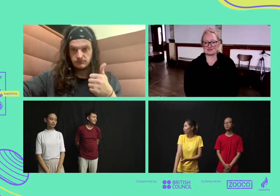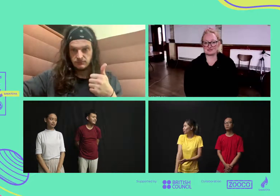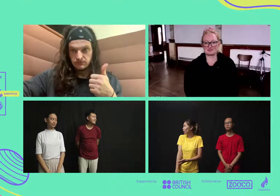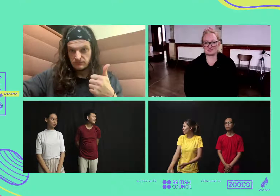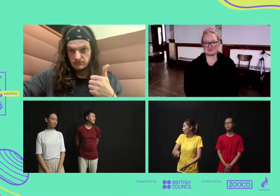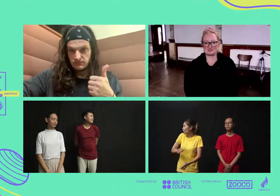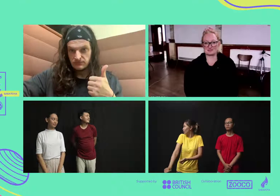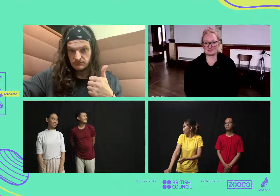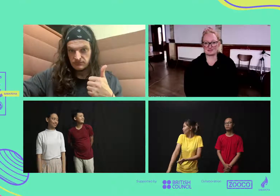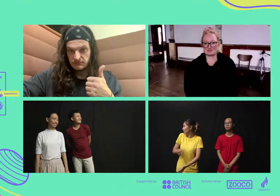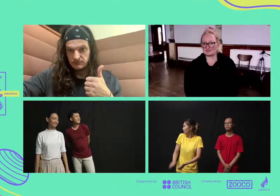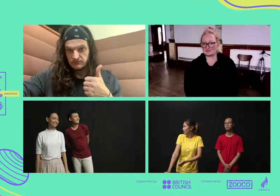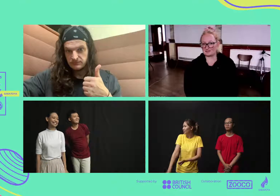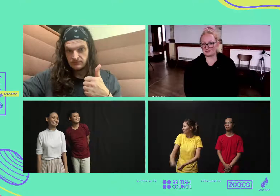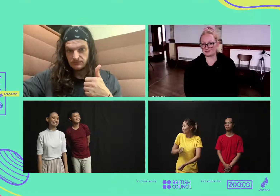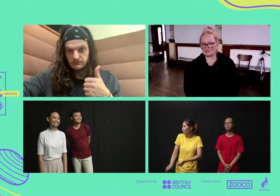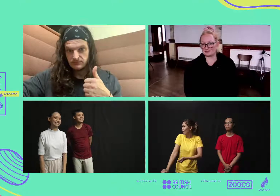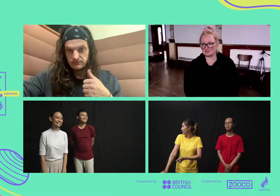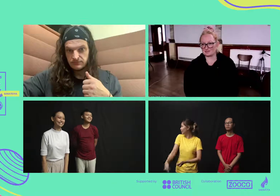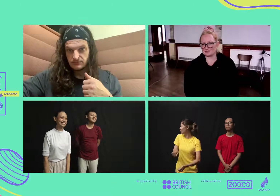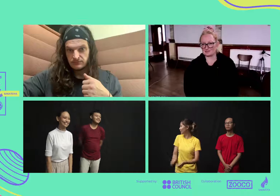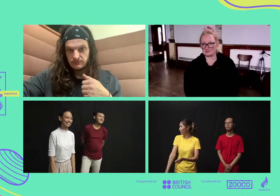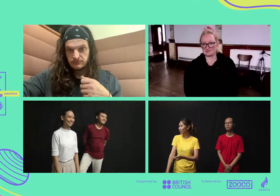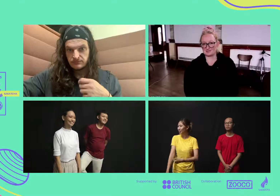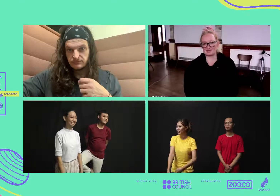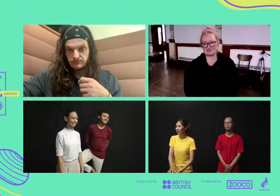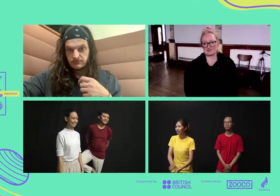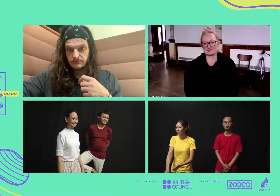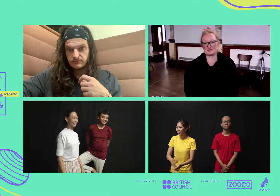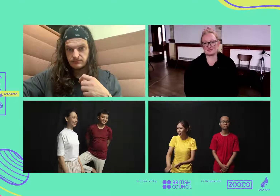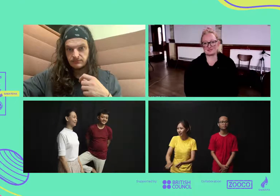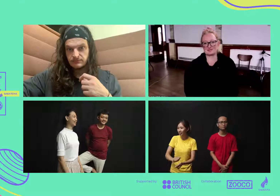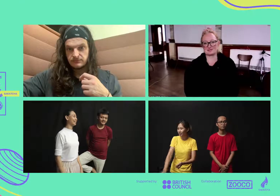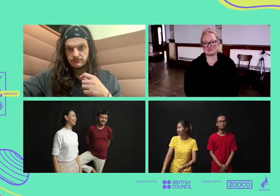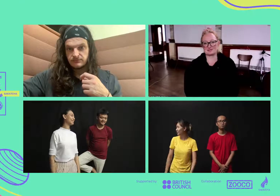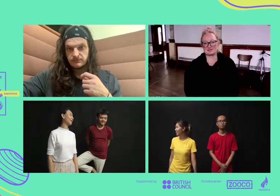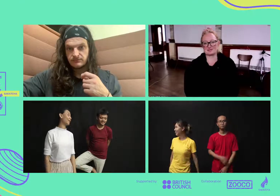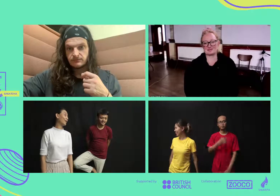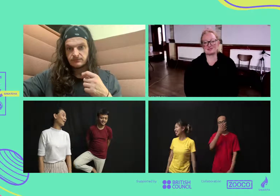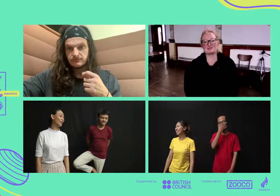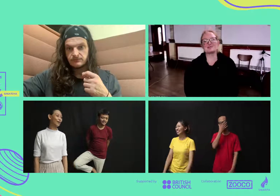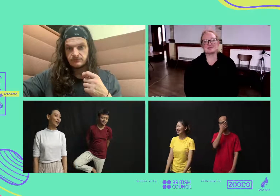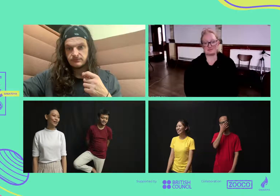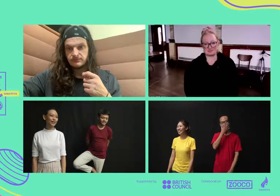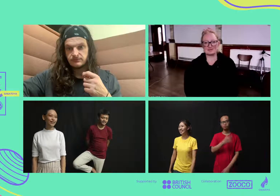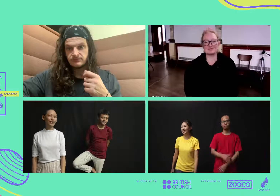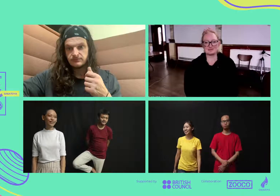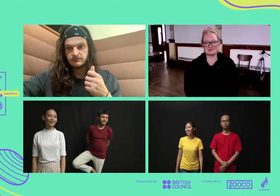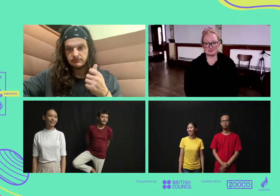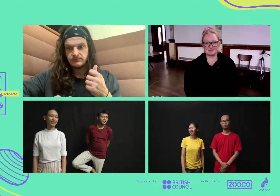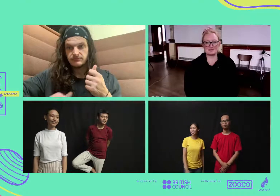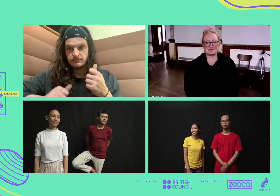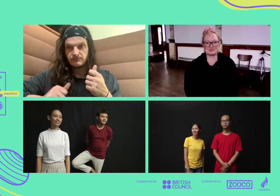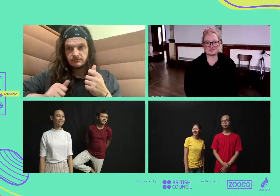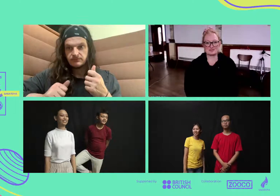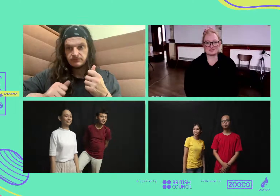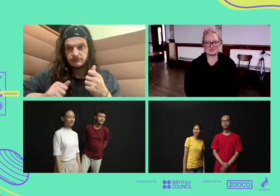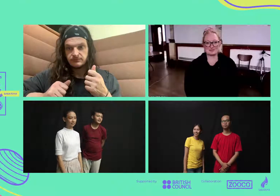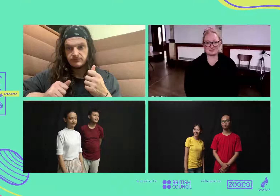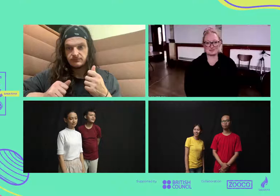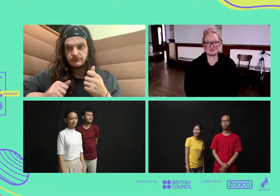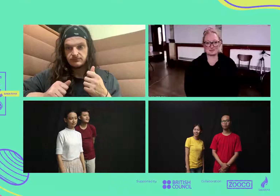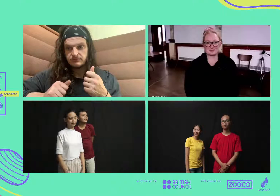So it's not naturalistic at all. It's not natural. We're now going to go into the fantasy world. So we're going to leave natural environments behind